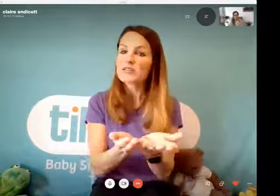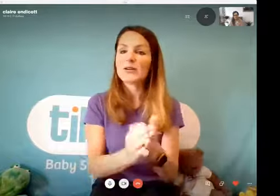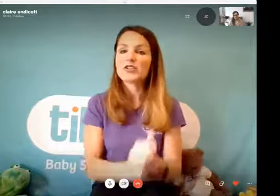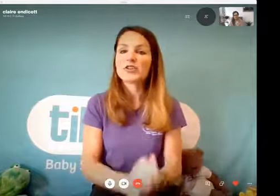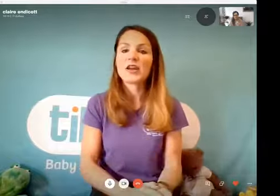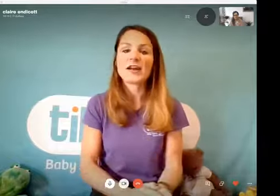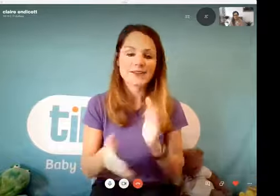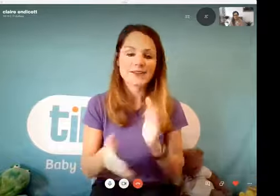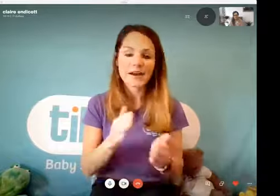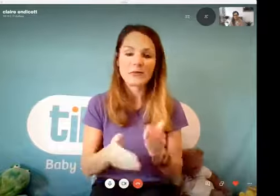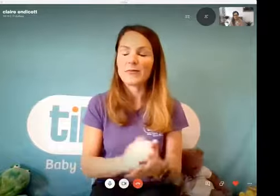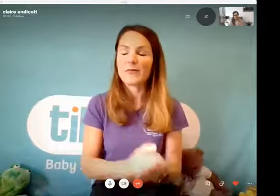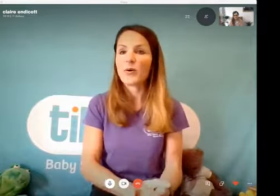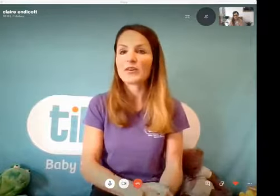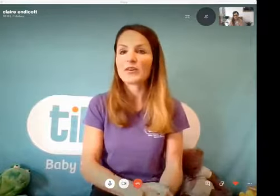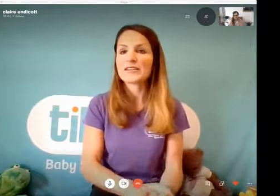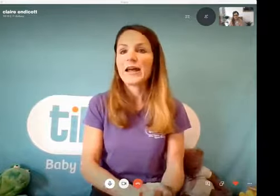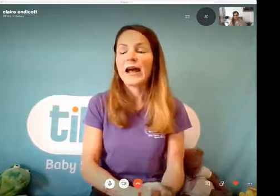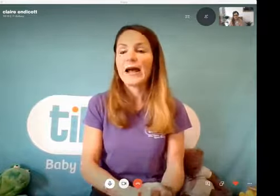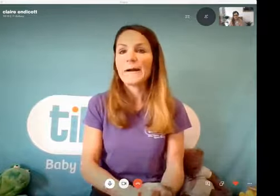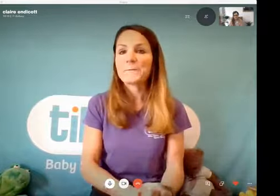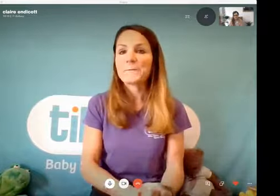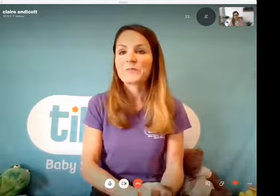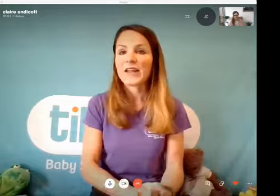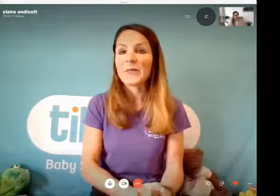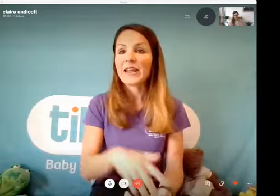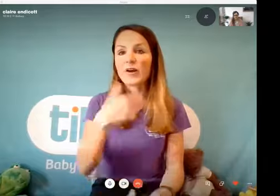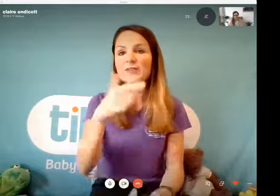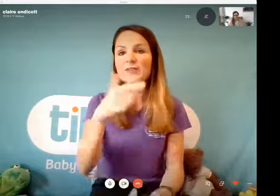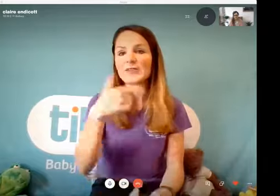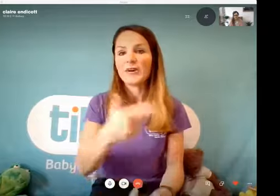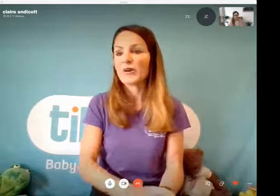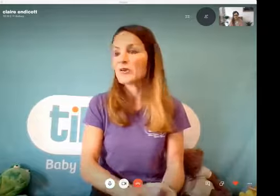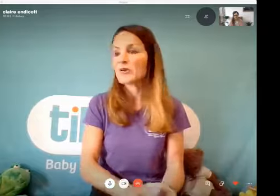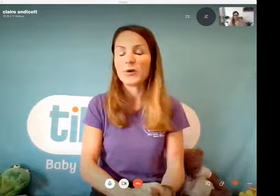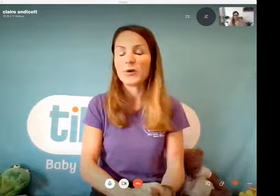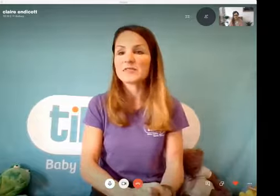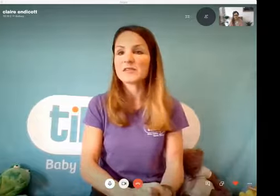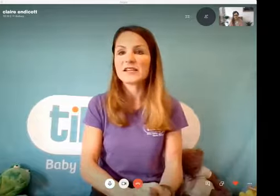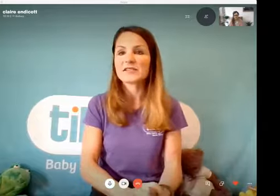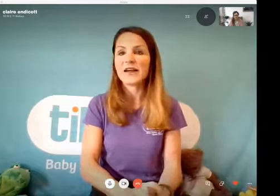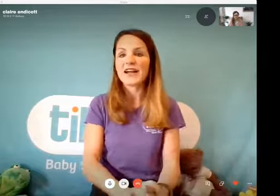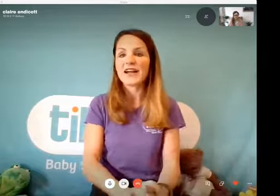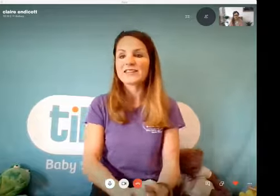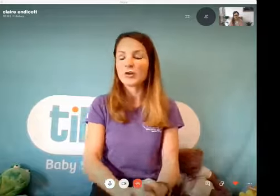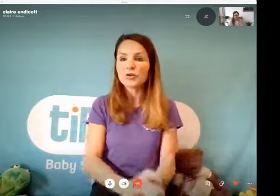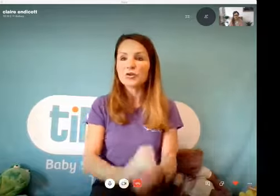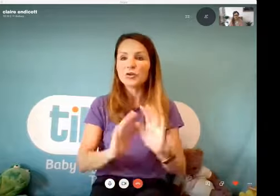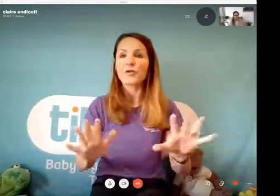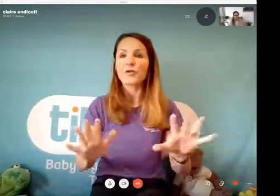to sign with books. And we make it lots of fun with lots of props and things like that, so you can do all of that at